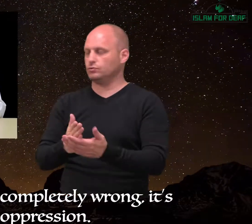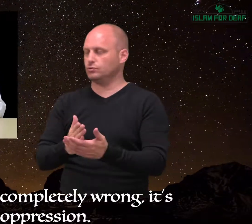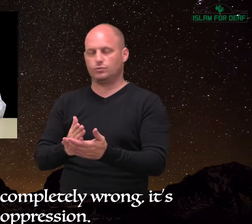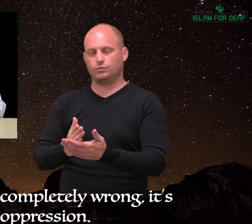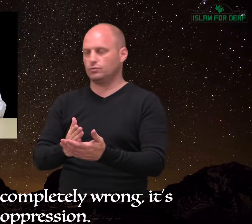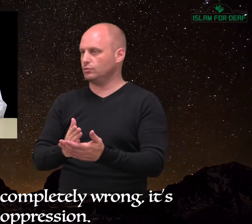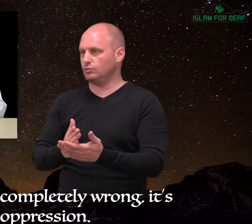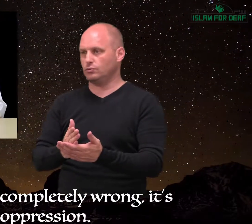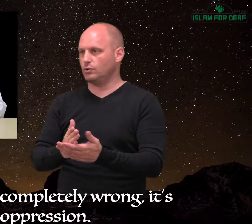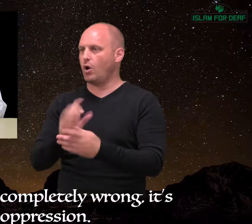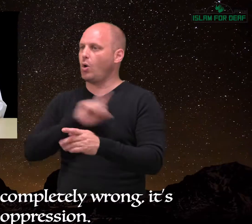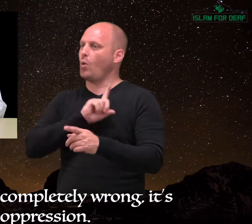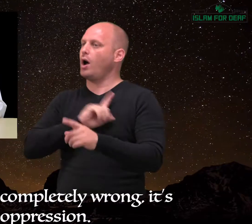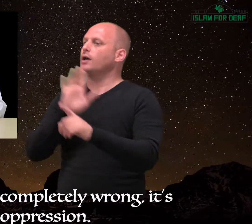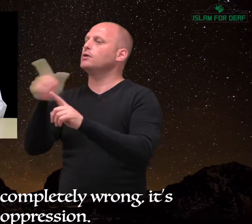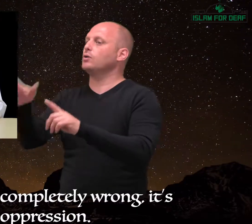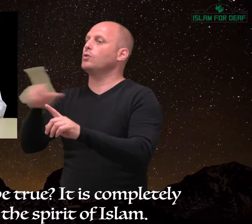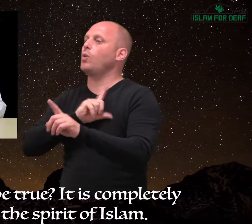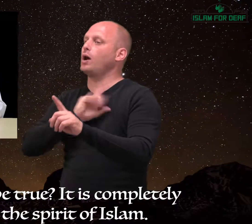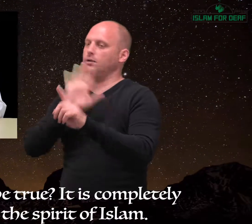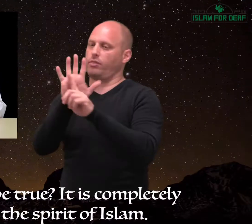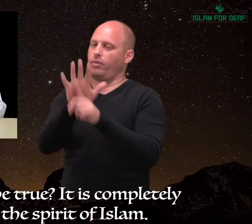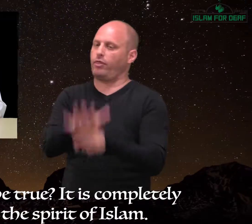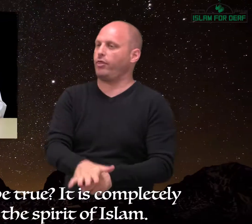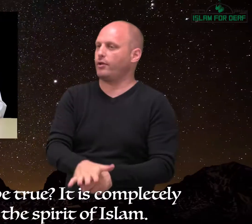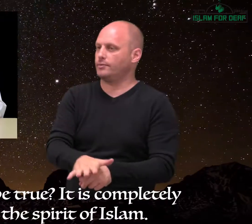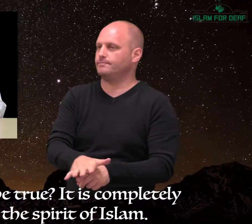No, no. It's oppression. Oppression is oppression.